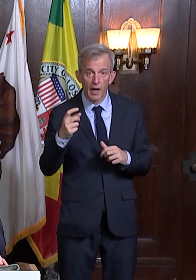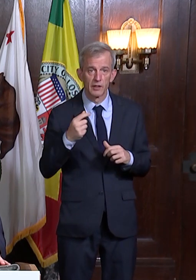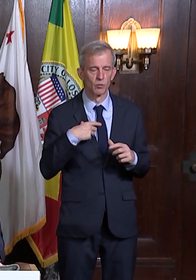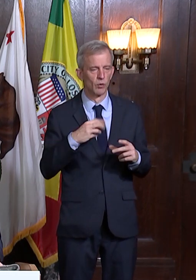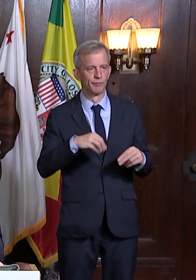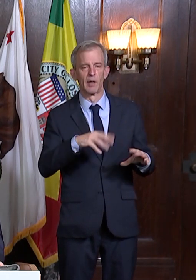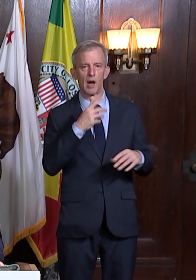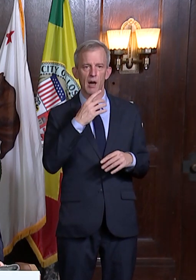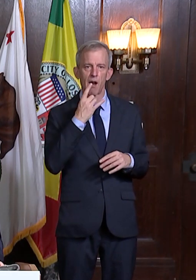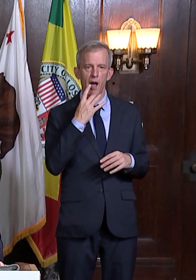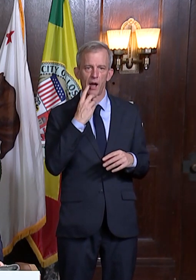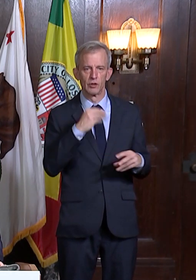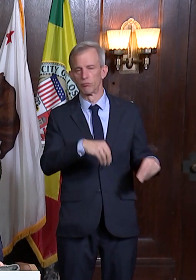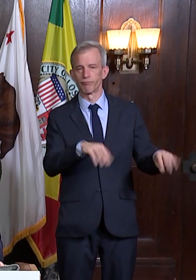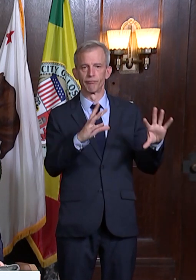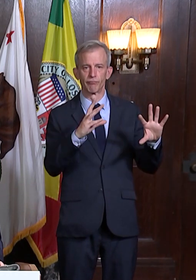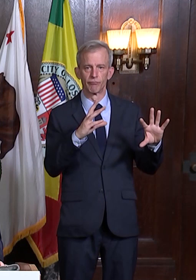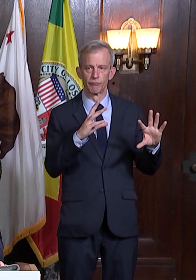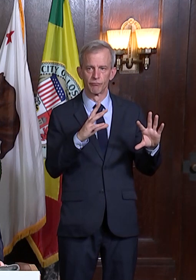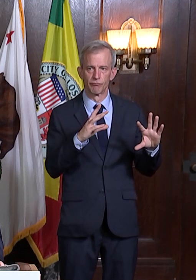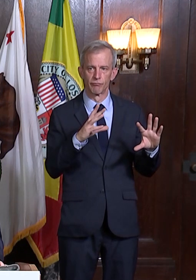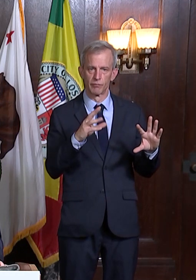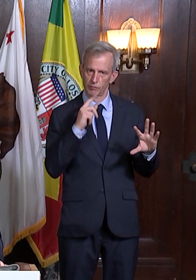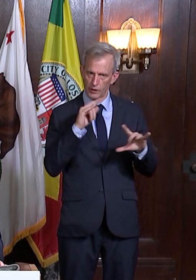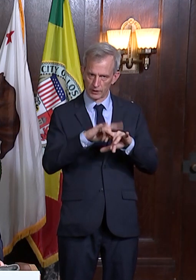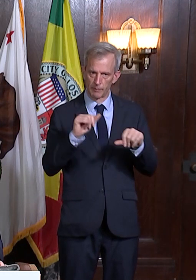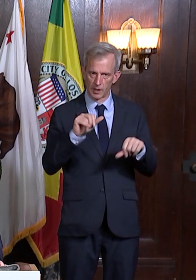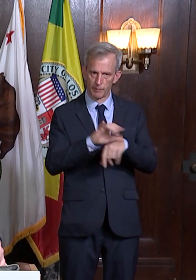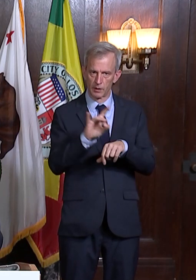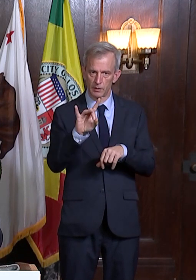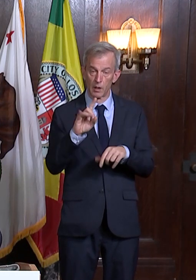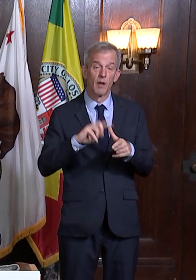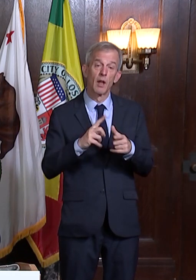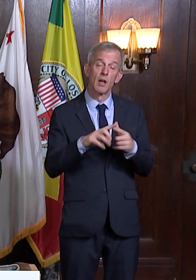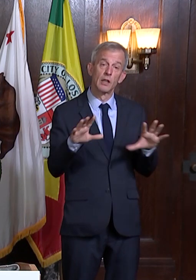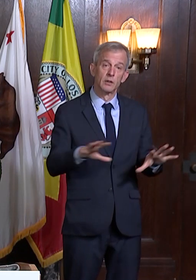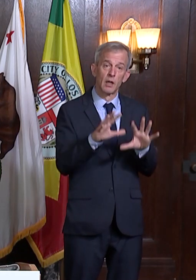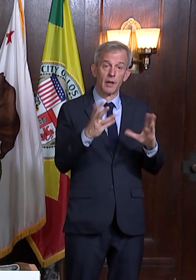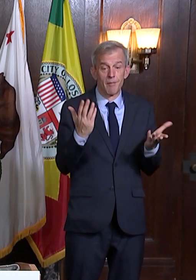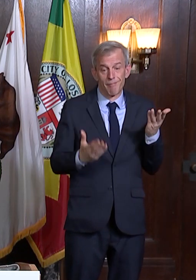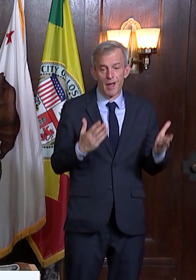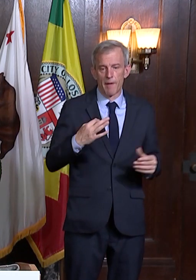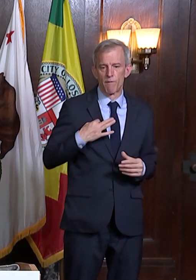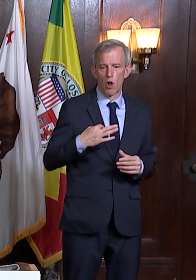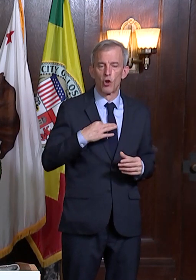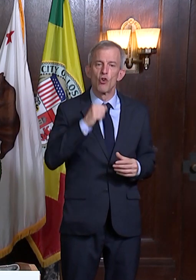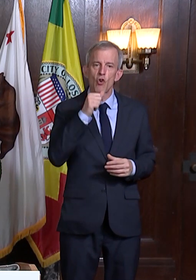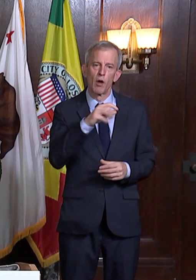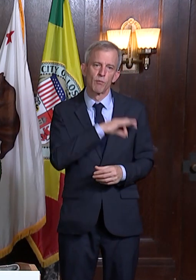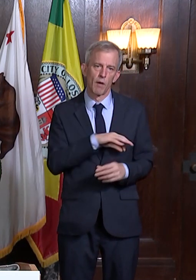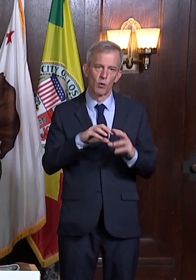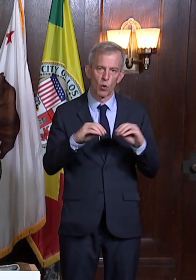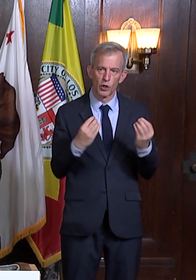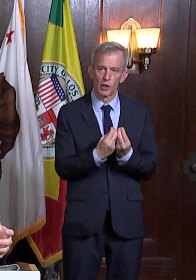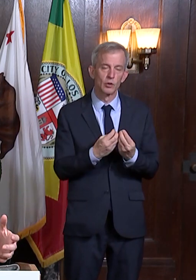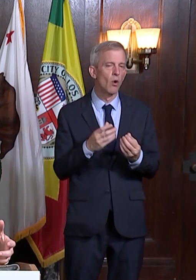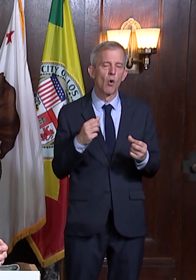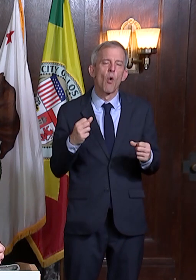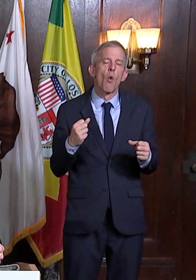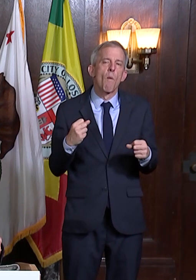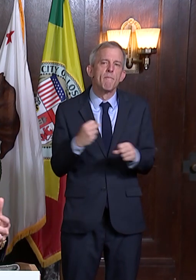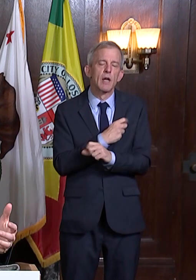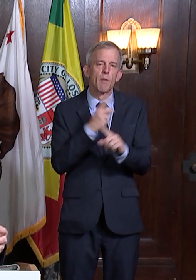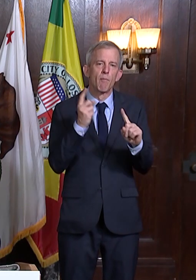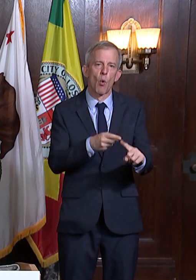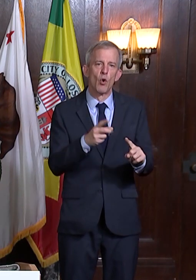Sunday and close out the weekend by volunteering at a nonprofit just before Thanksgiving, or simply making a point of doing an act of